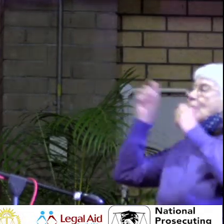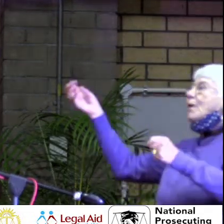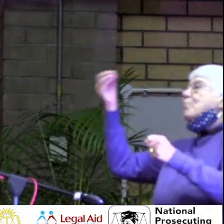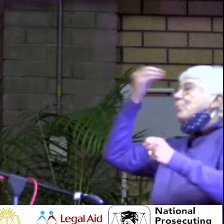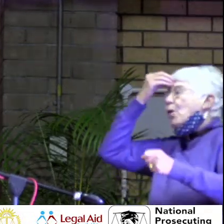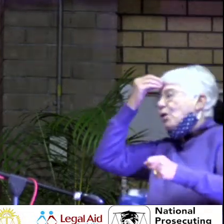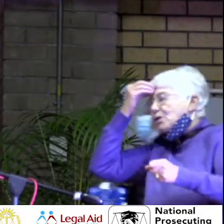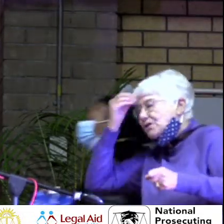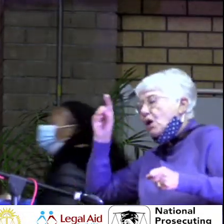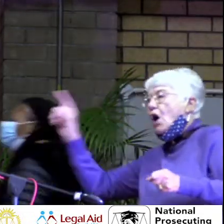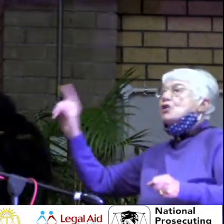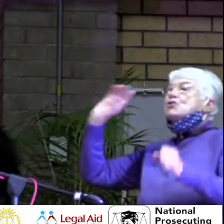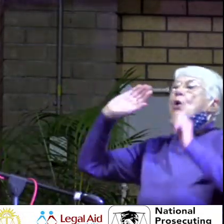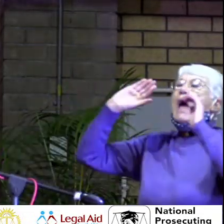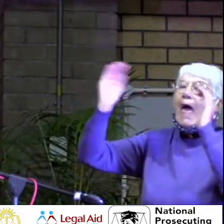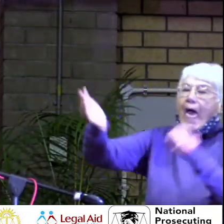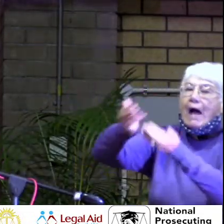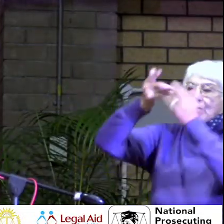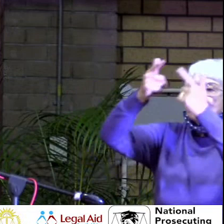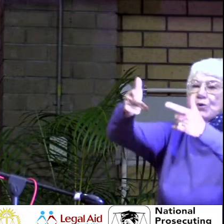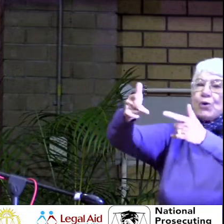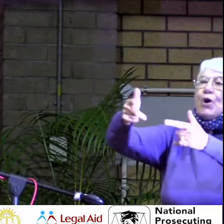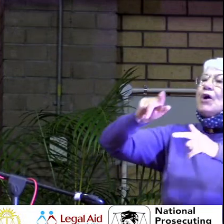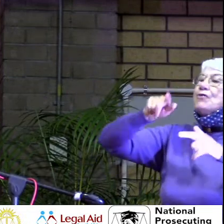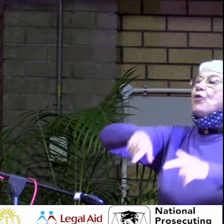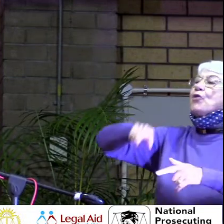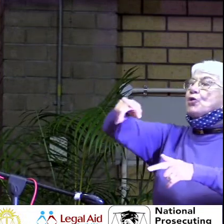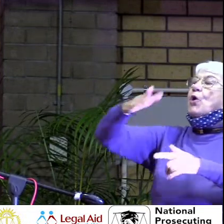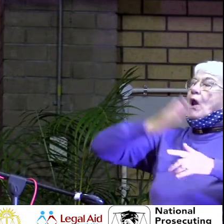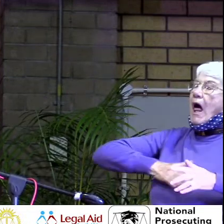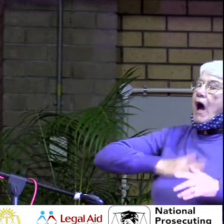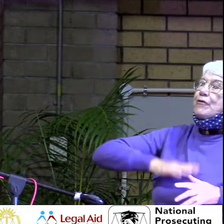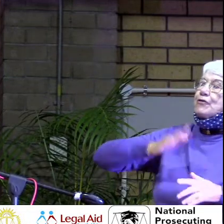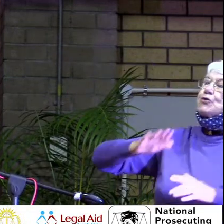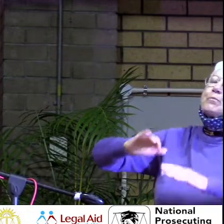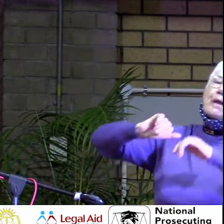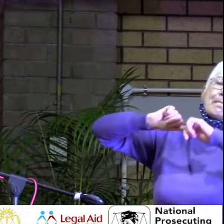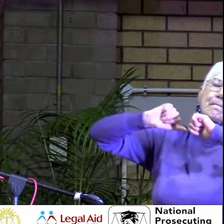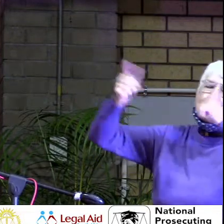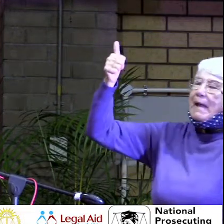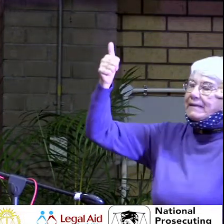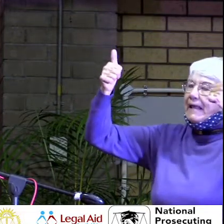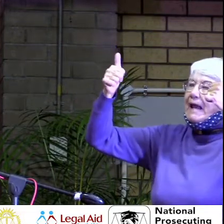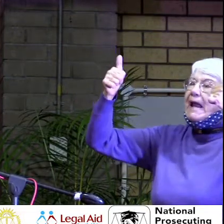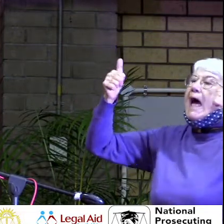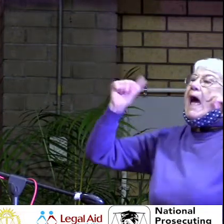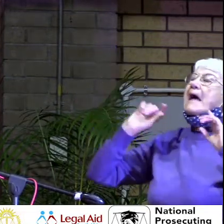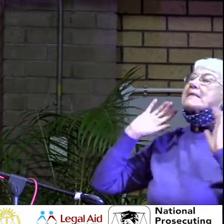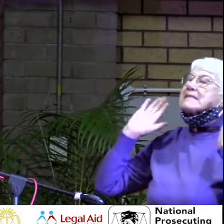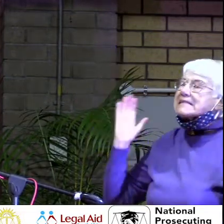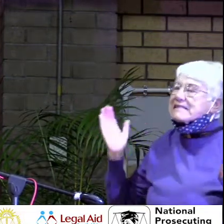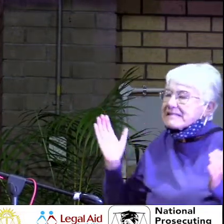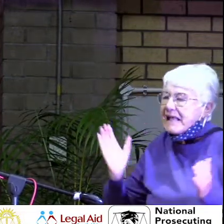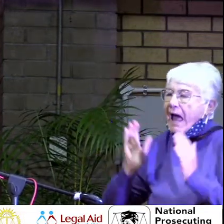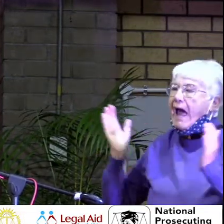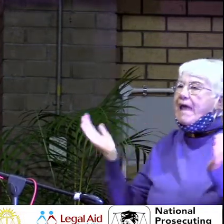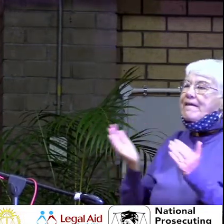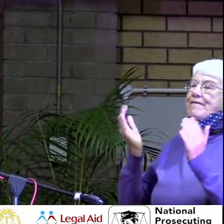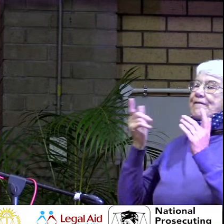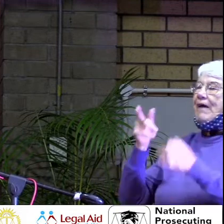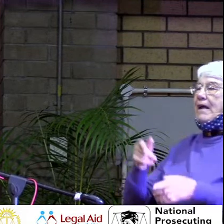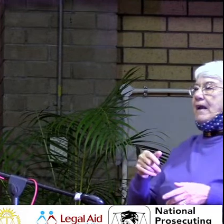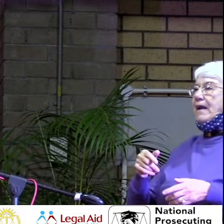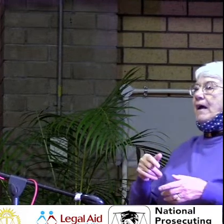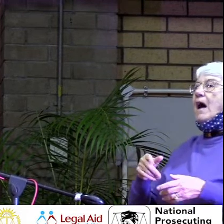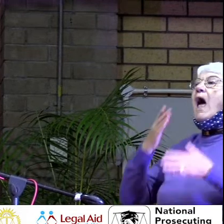for all our women and all our girl children, all our children. Thank you so much, and please give the support.